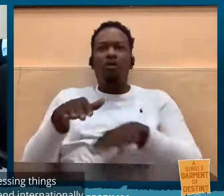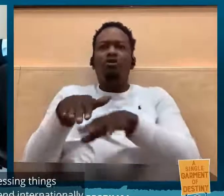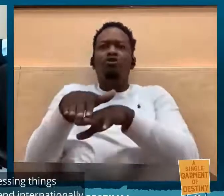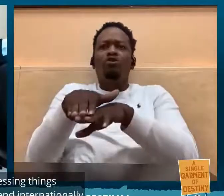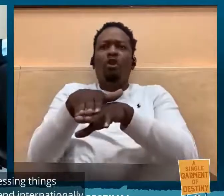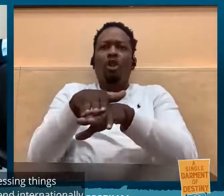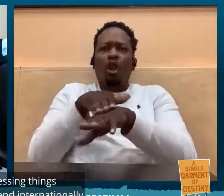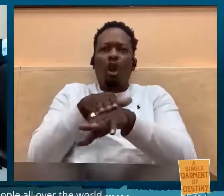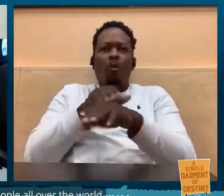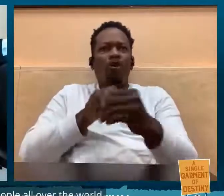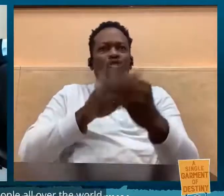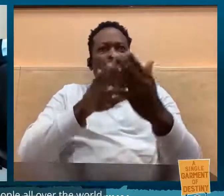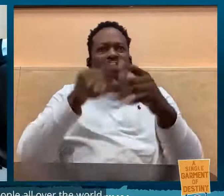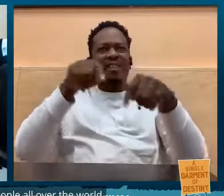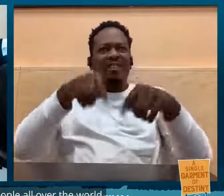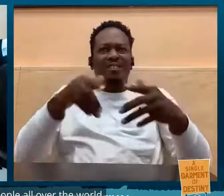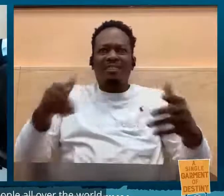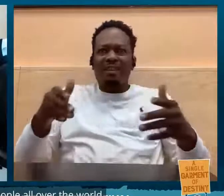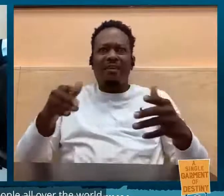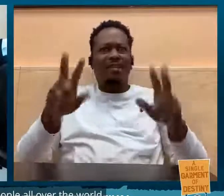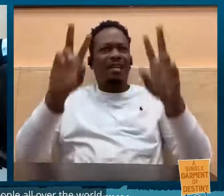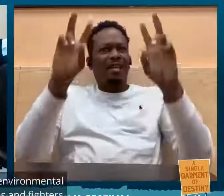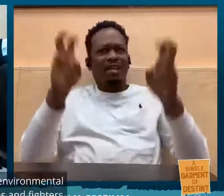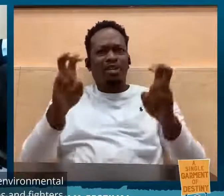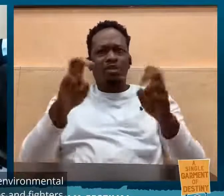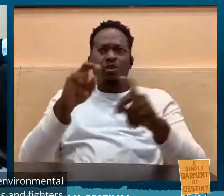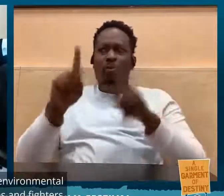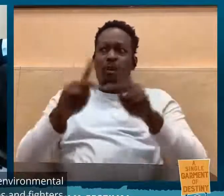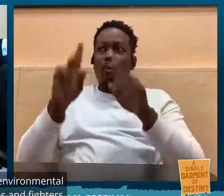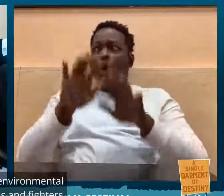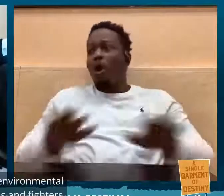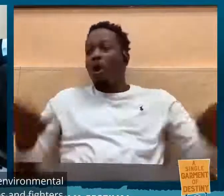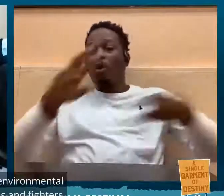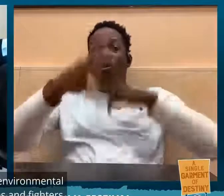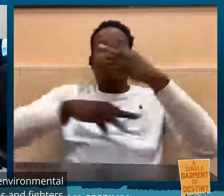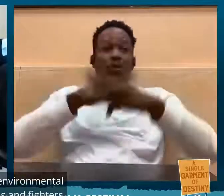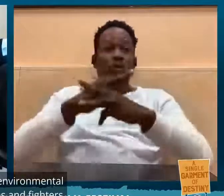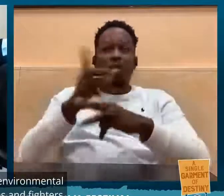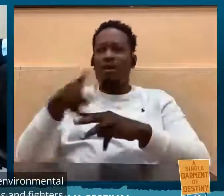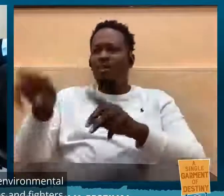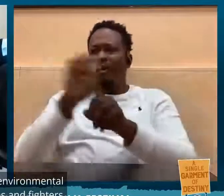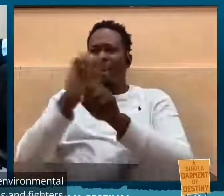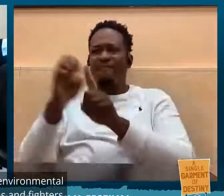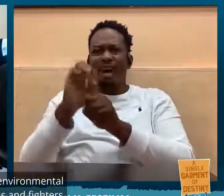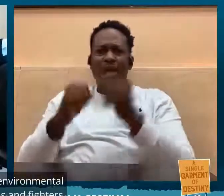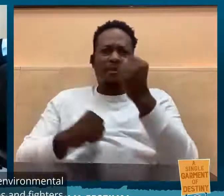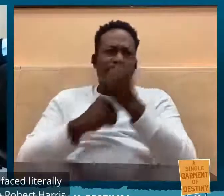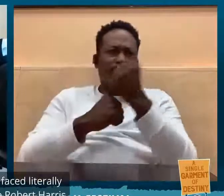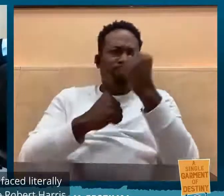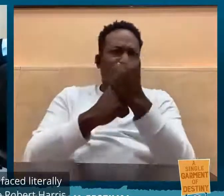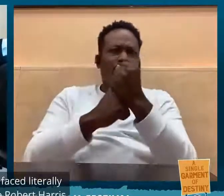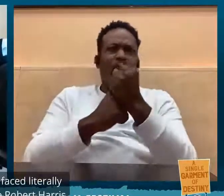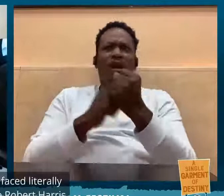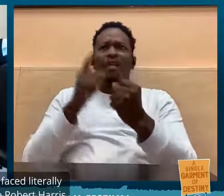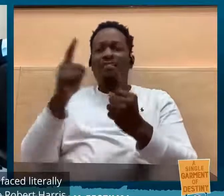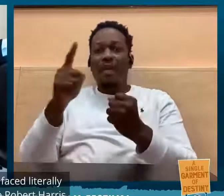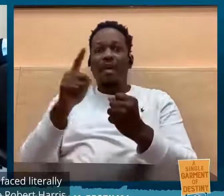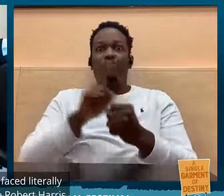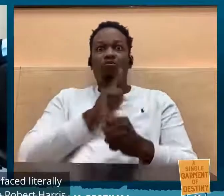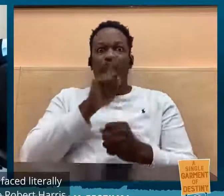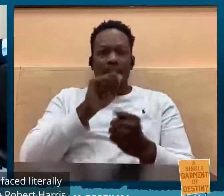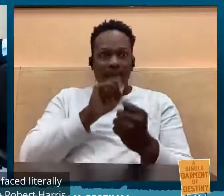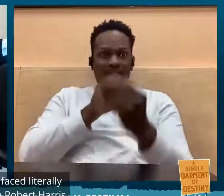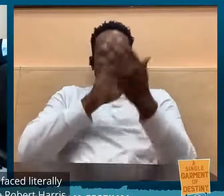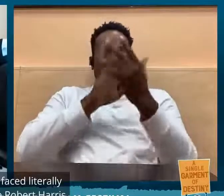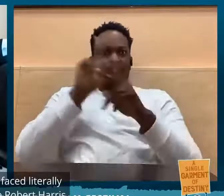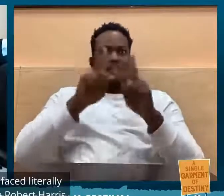and internationally with grassroots people all over the world who are environmental champions and fighters and who face